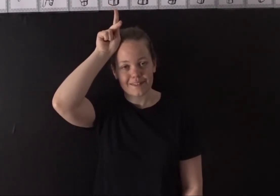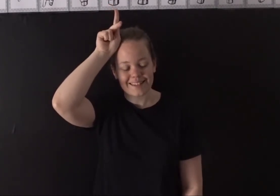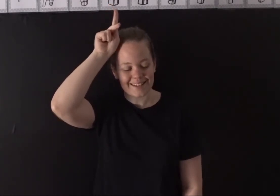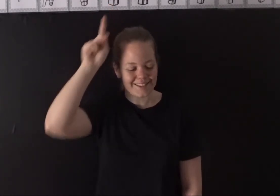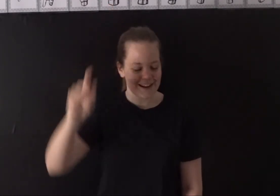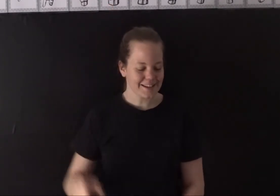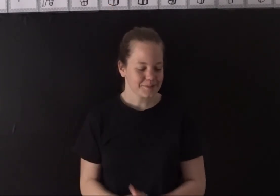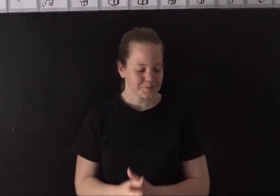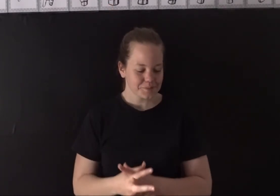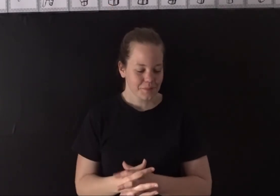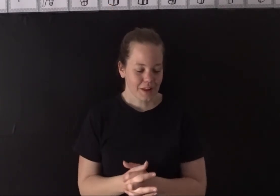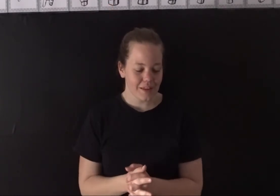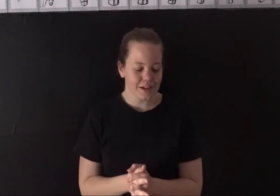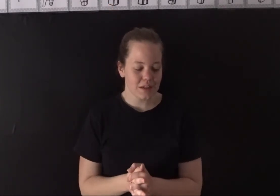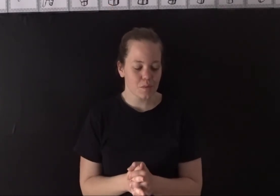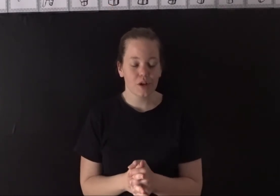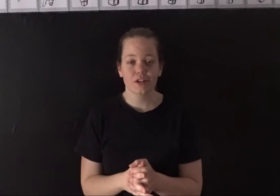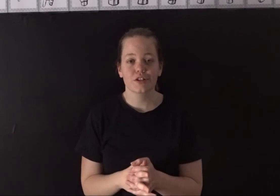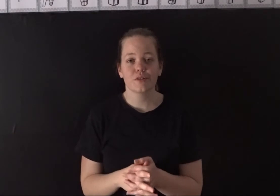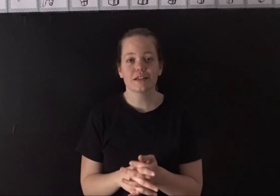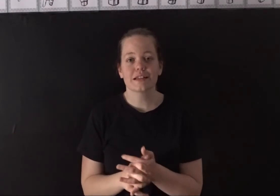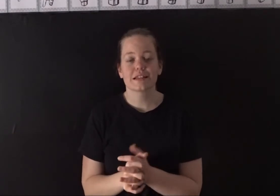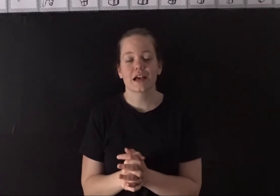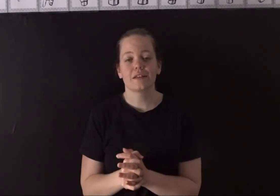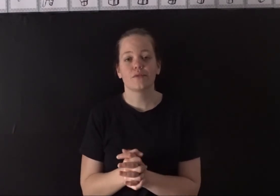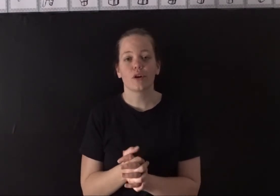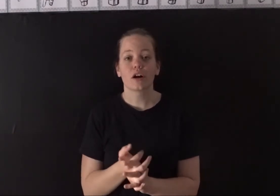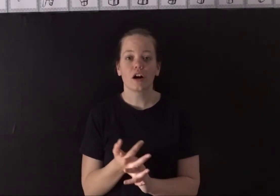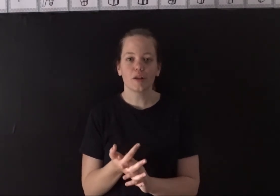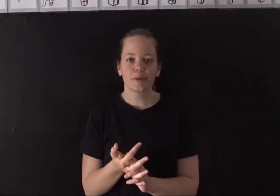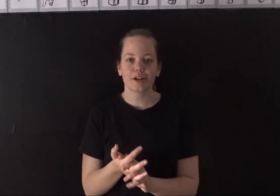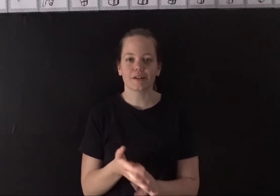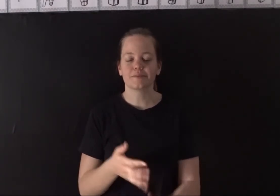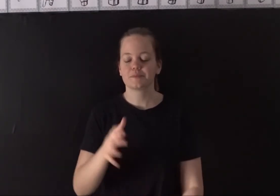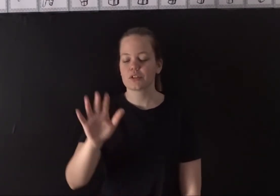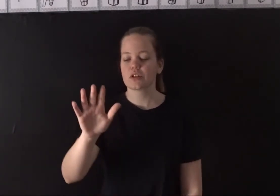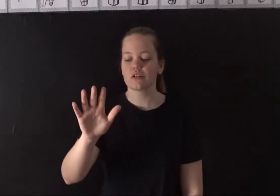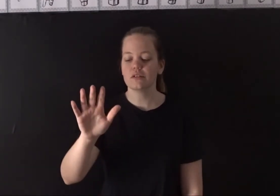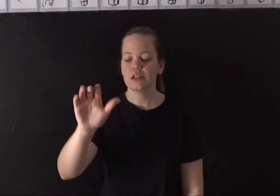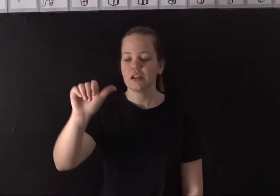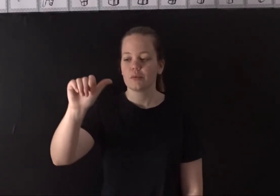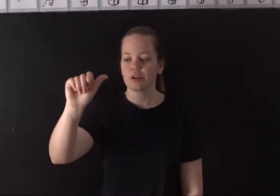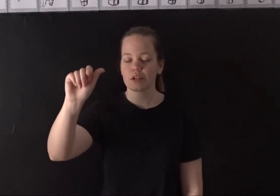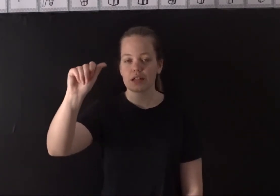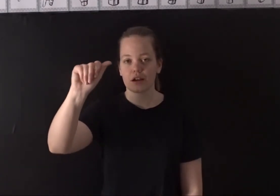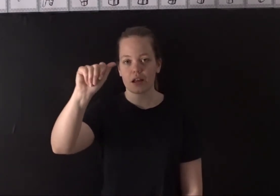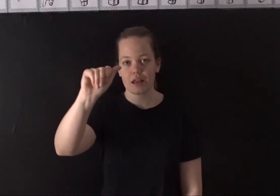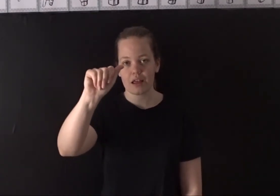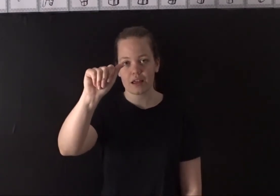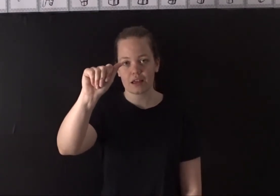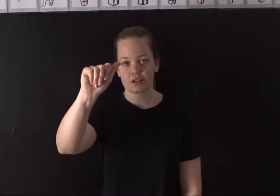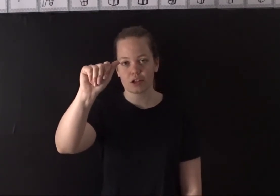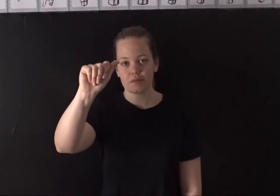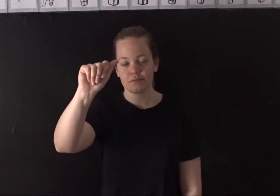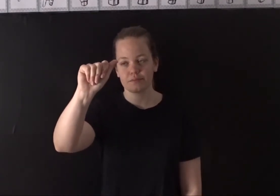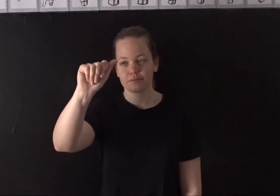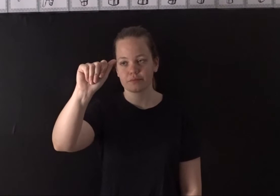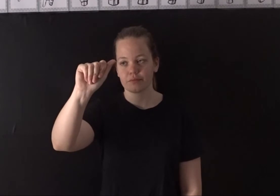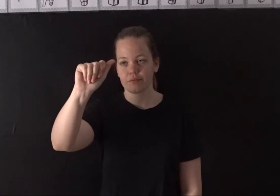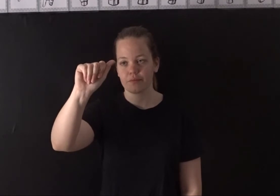All right. The next one we are going to do is the sign for Alberta. So we are going to take our A hand shape